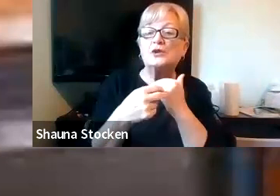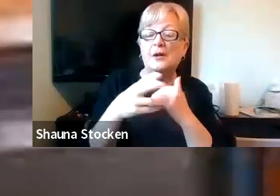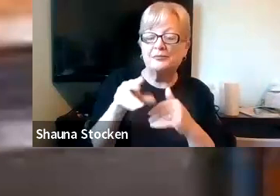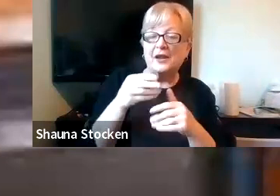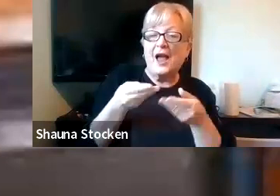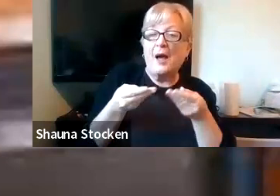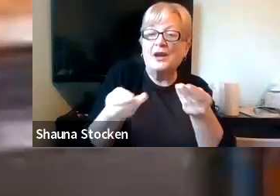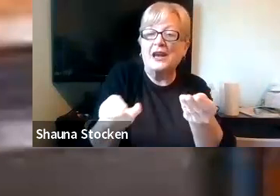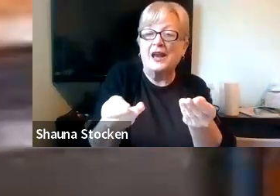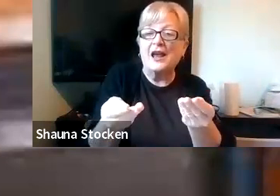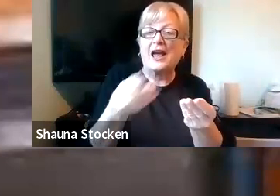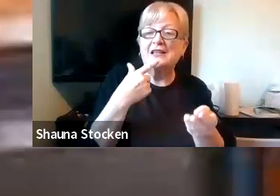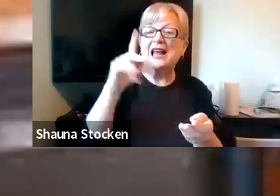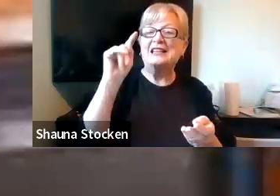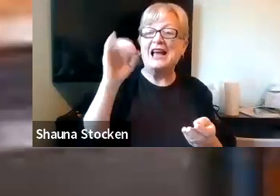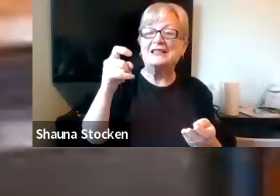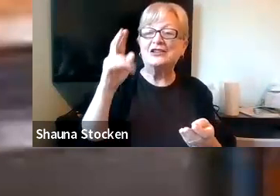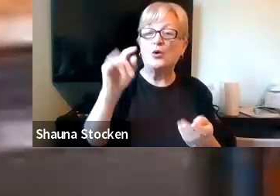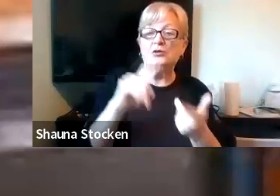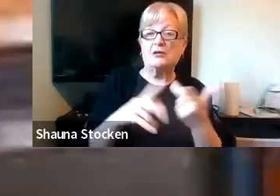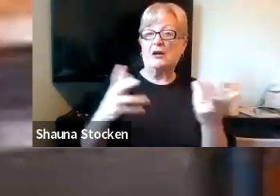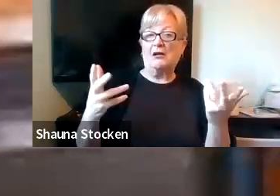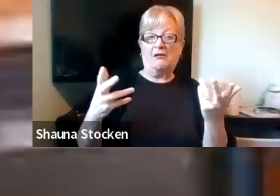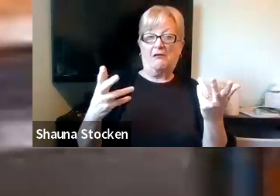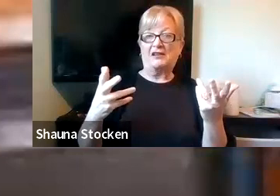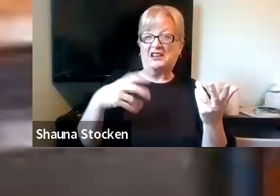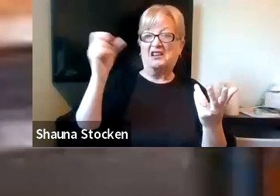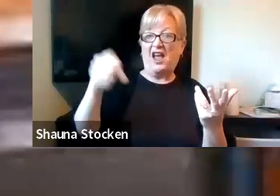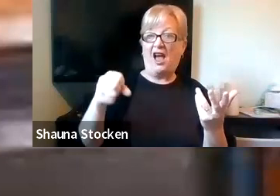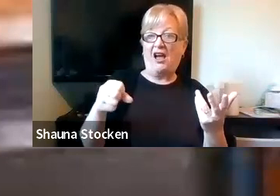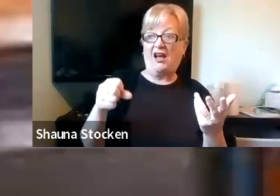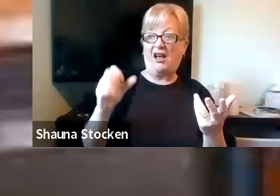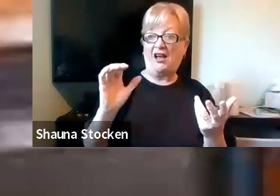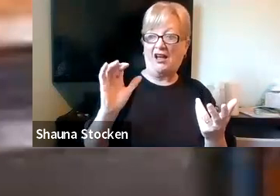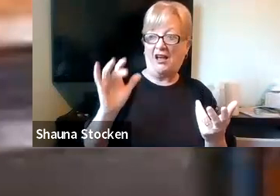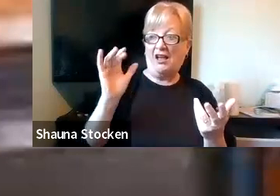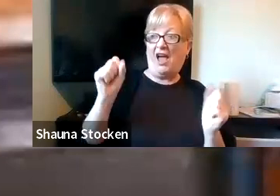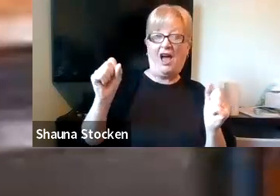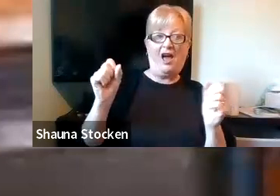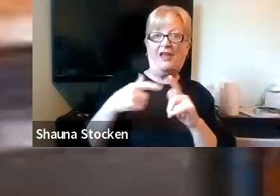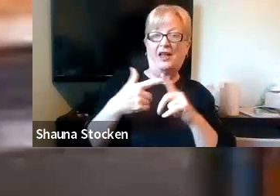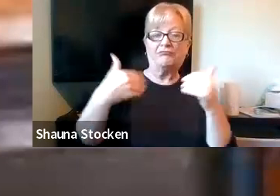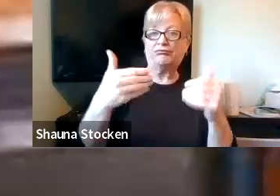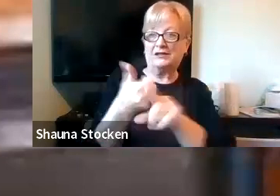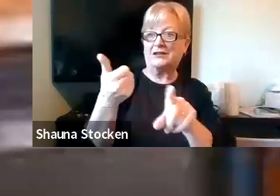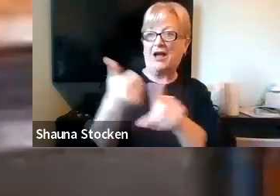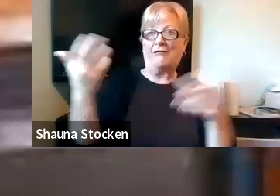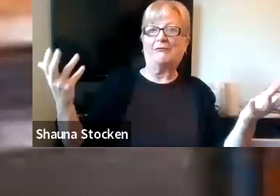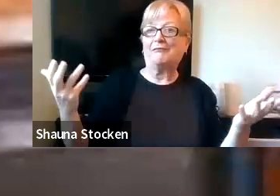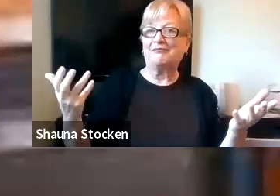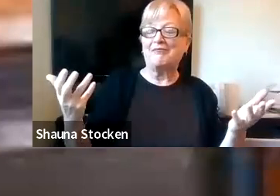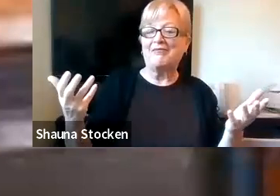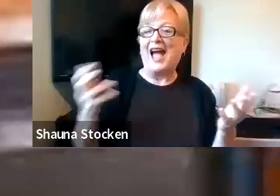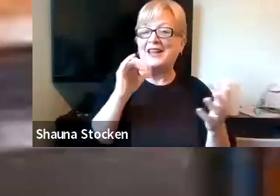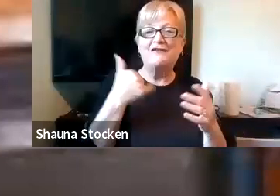Texas toast, and I just hit yes, and it went. Everything was great. So that's fun. Also, like I mentioned,